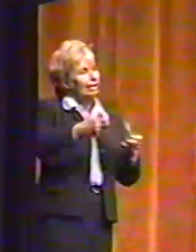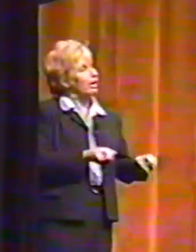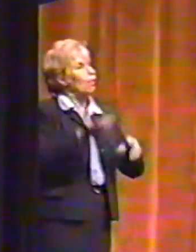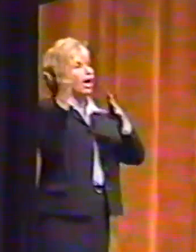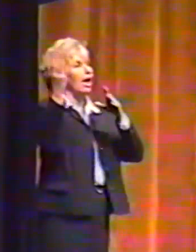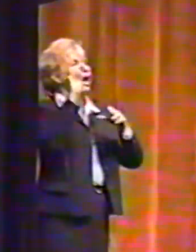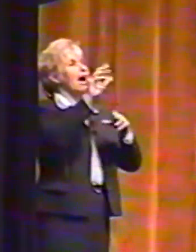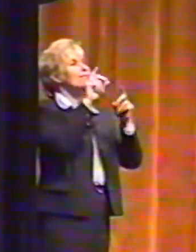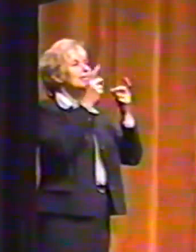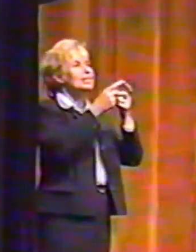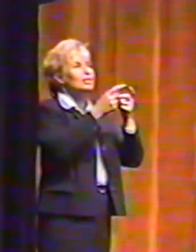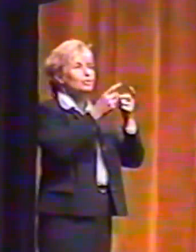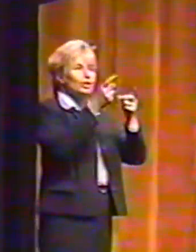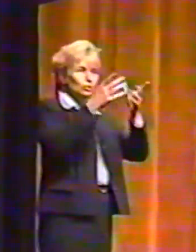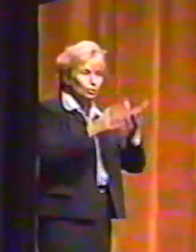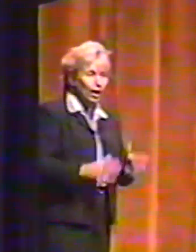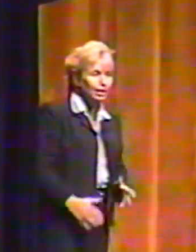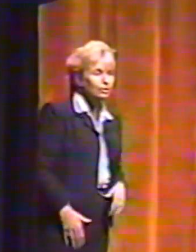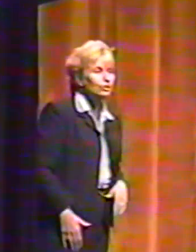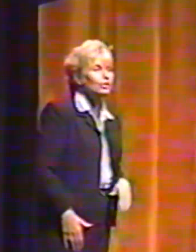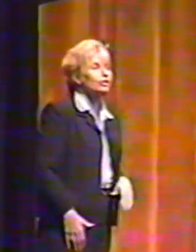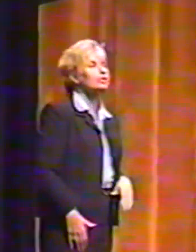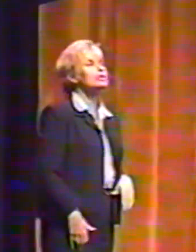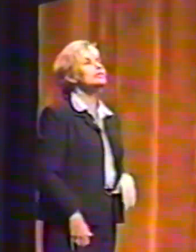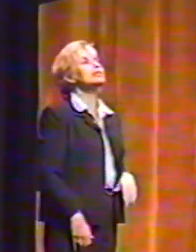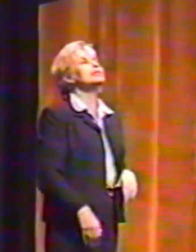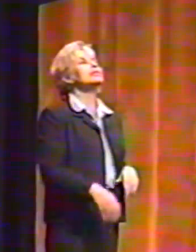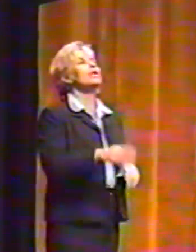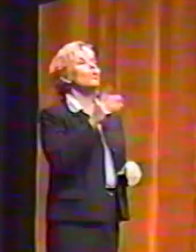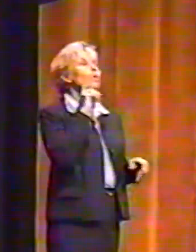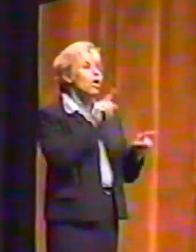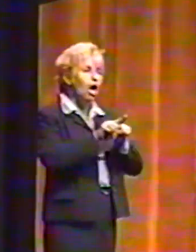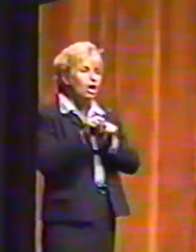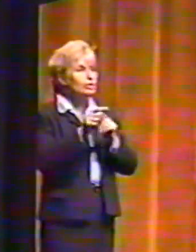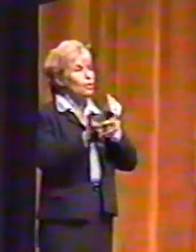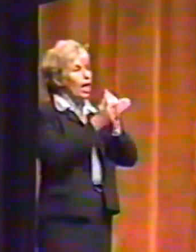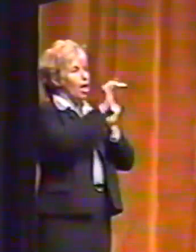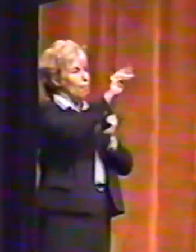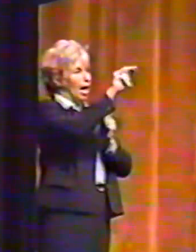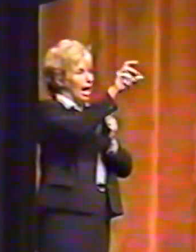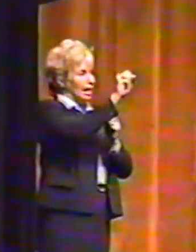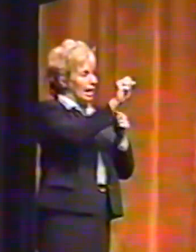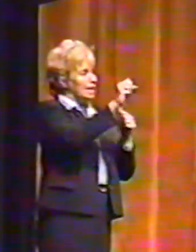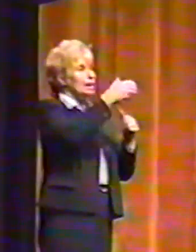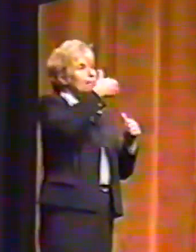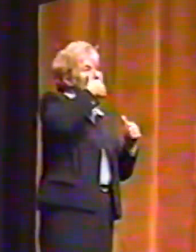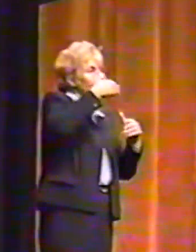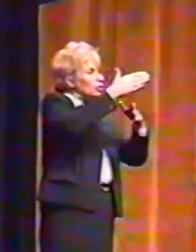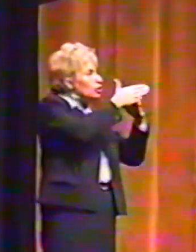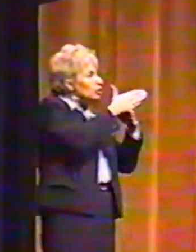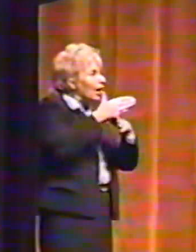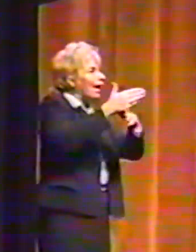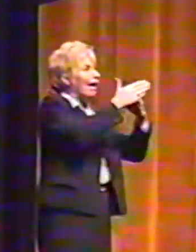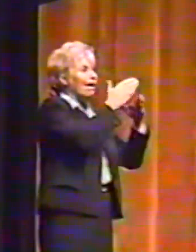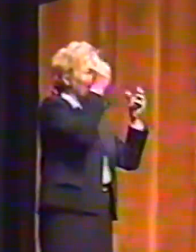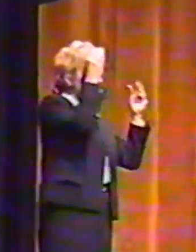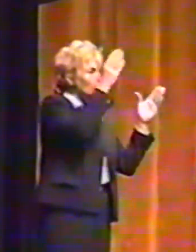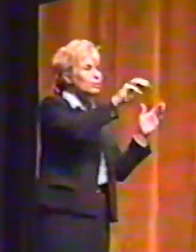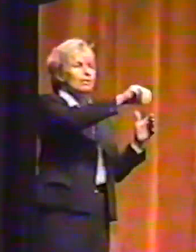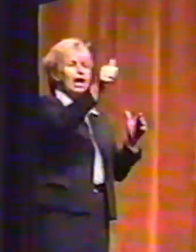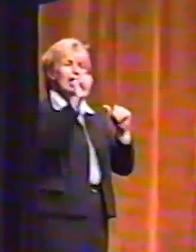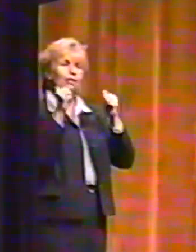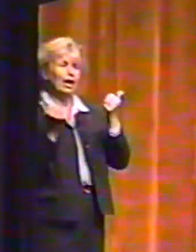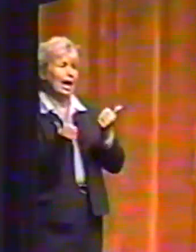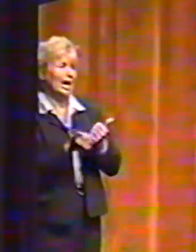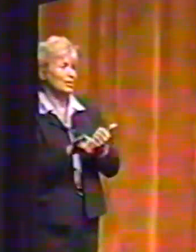It would also help the INS better share information with other agencies, which is very important. One of the agencies the INS is supposed to be sharing